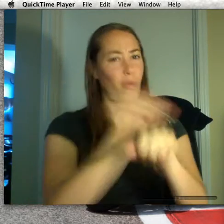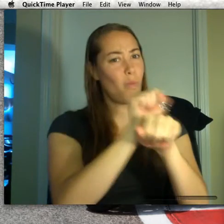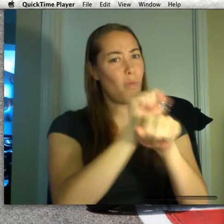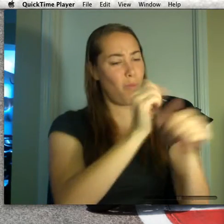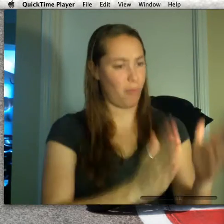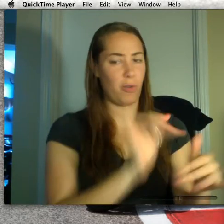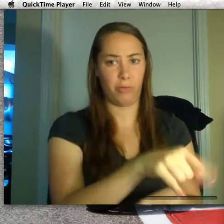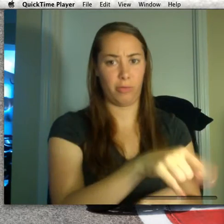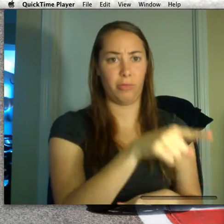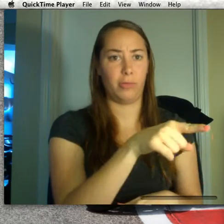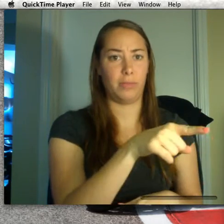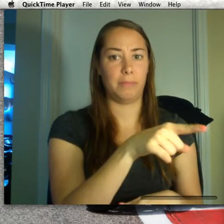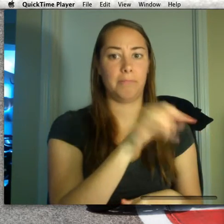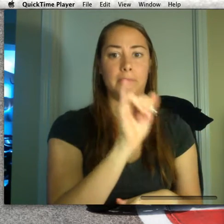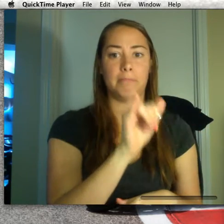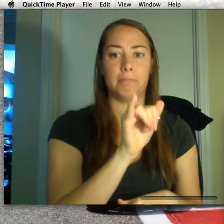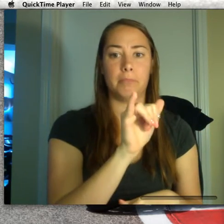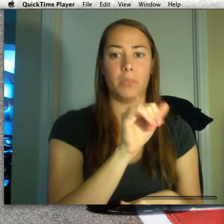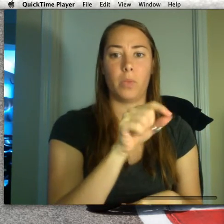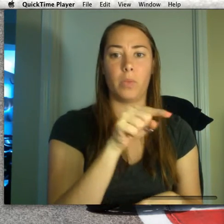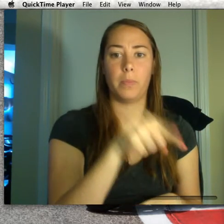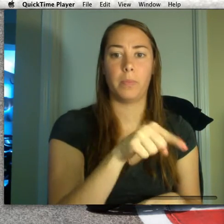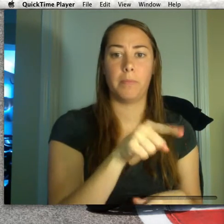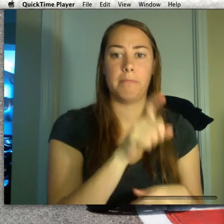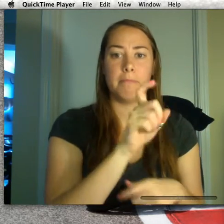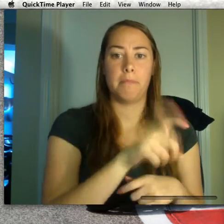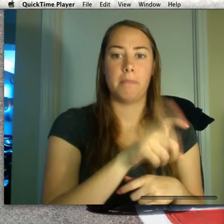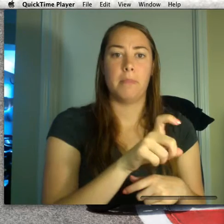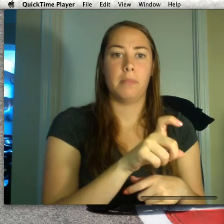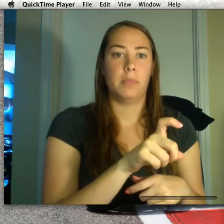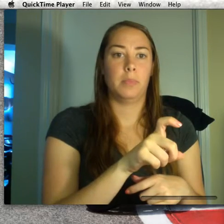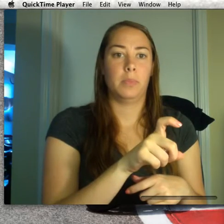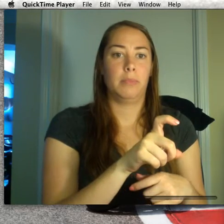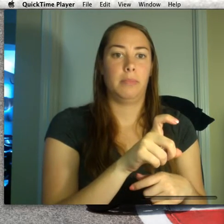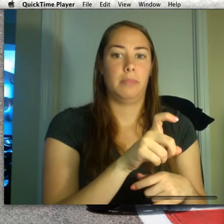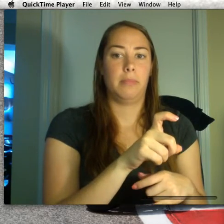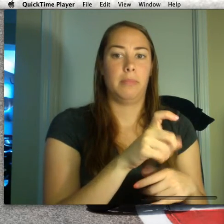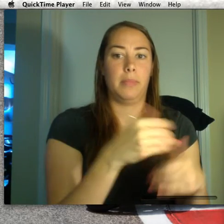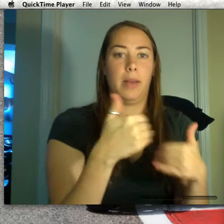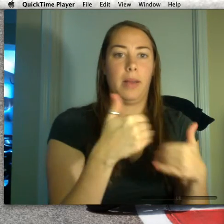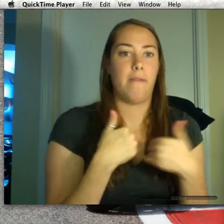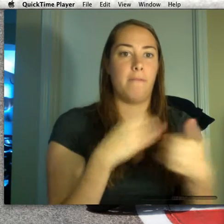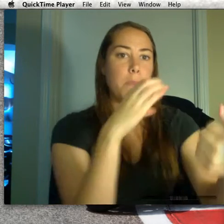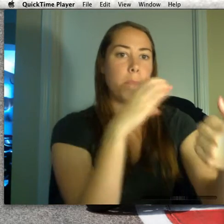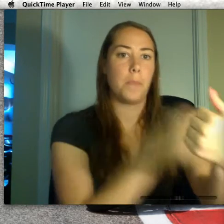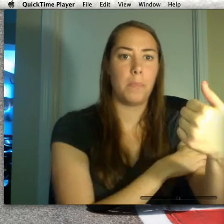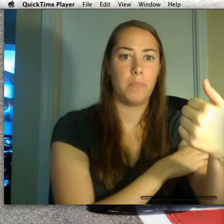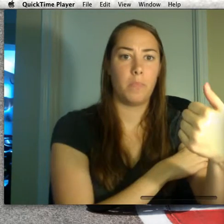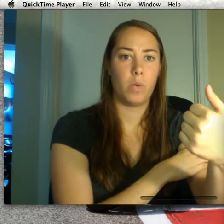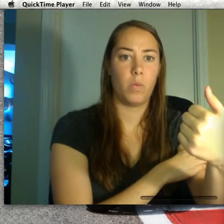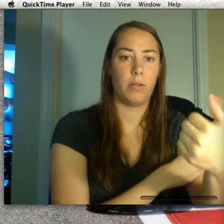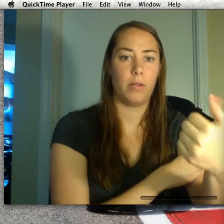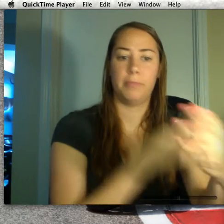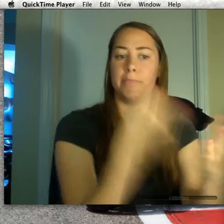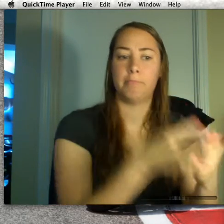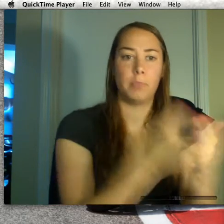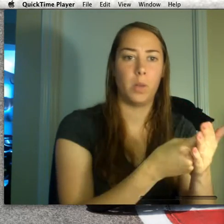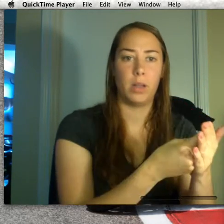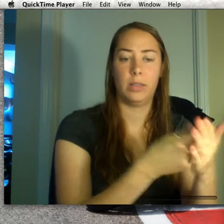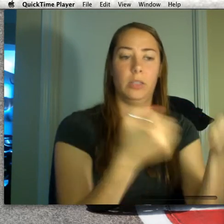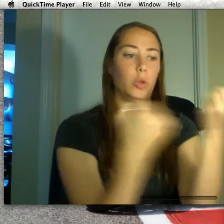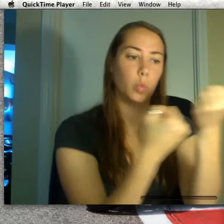have so much. And too few people have, too many people don't have enough. For the